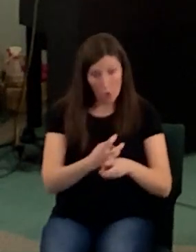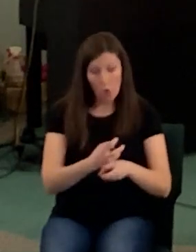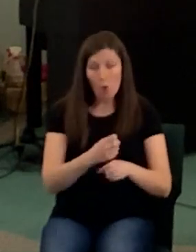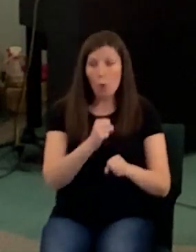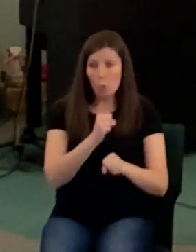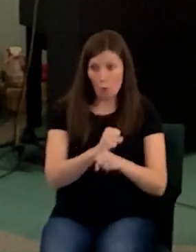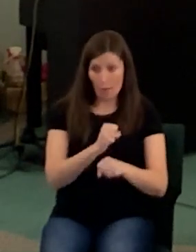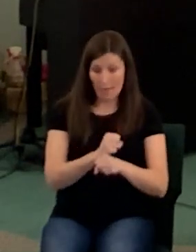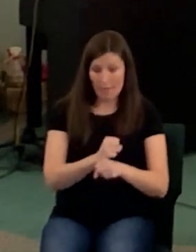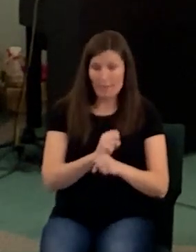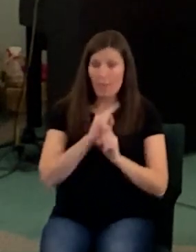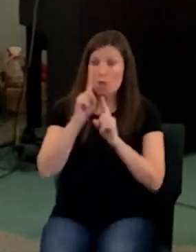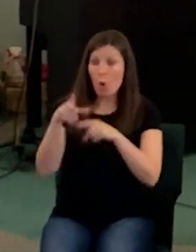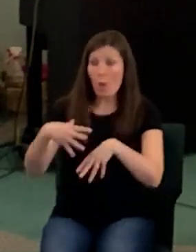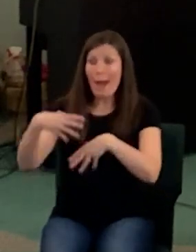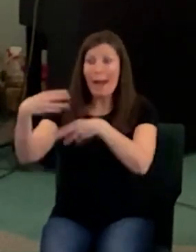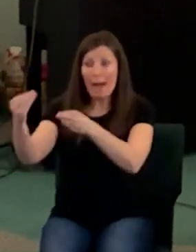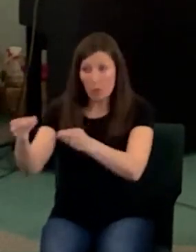gospel.